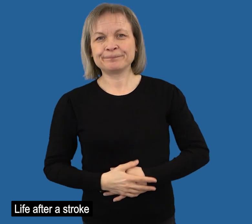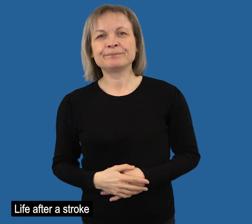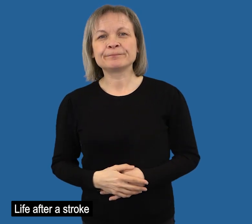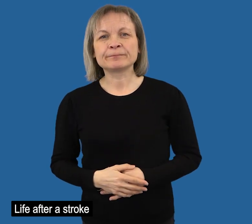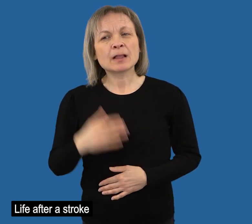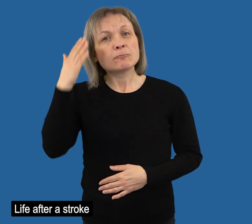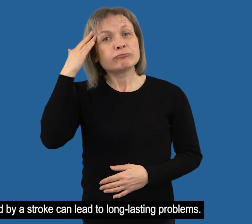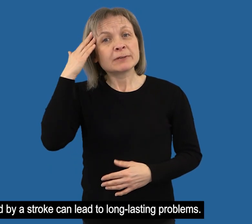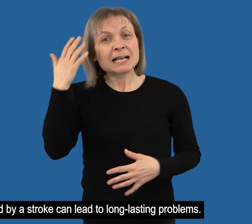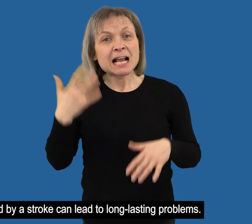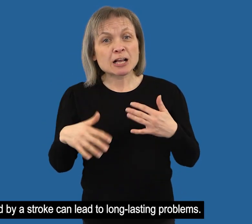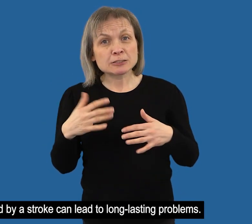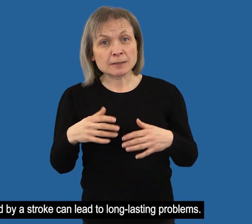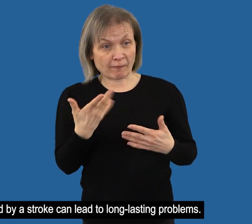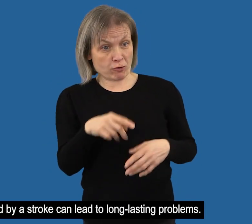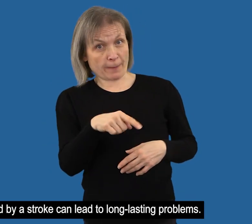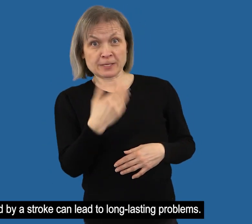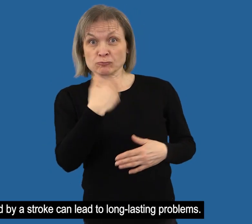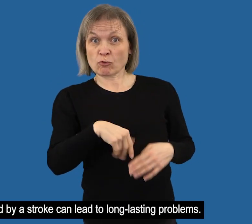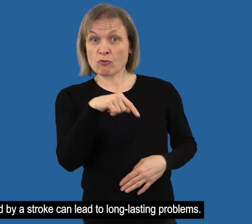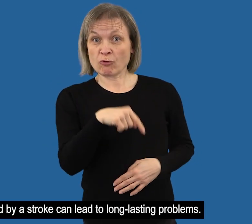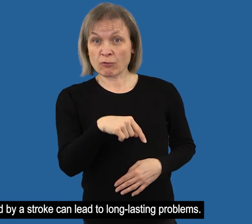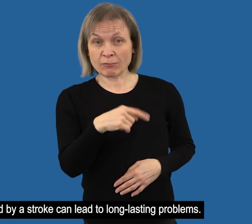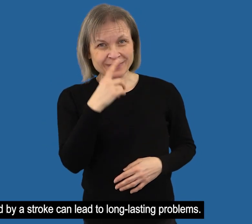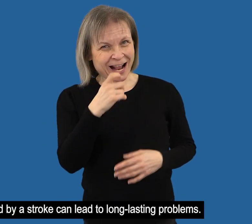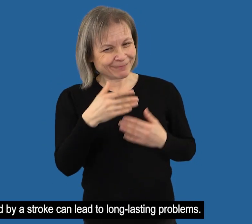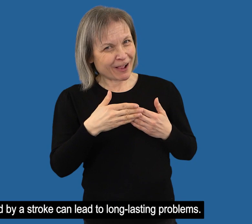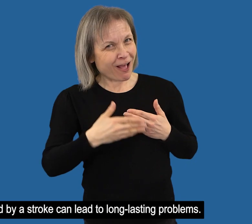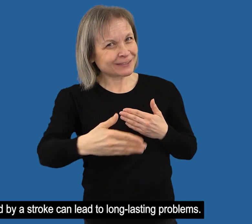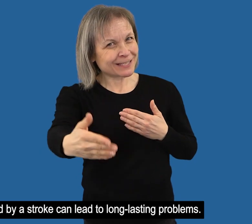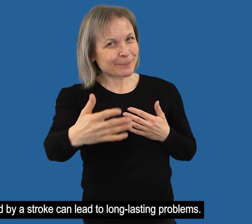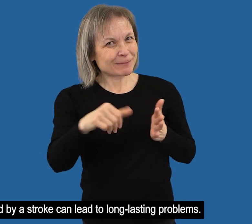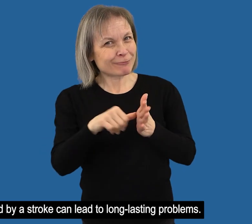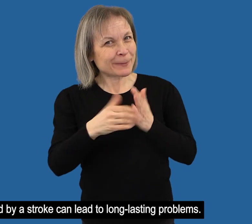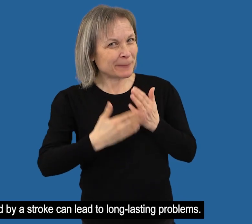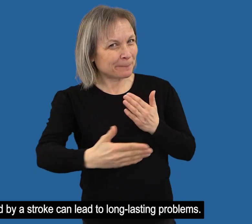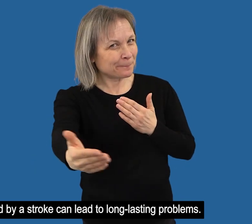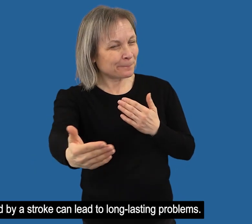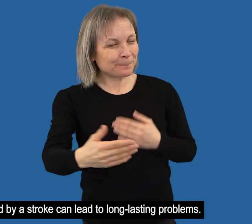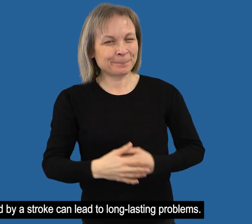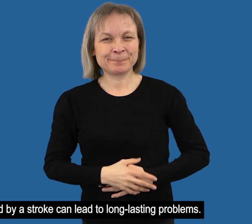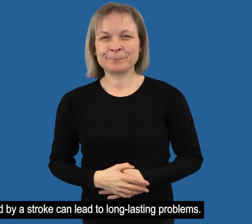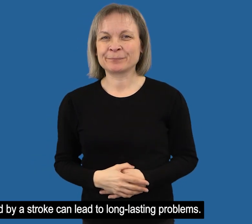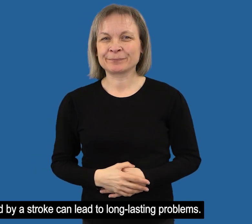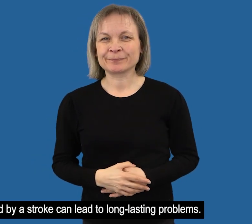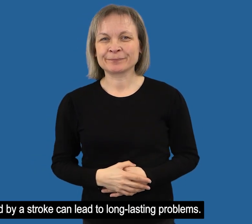Life after a stroke. The brain injury caused by a stroke can lead to long-lasting problems.